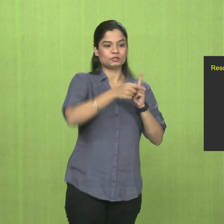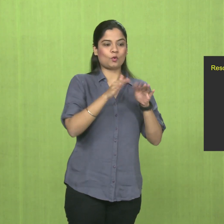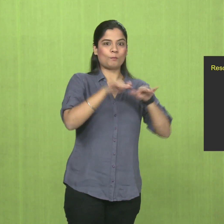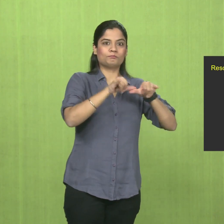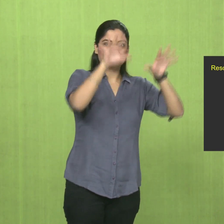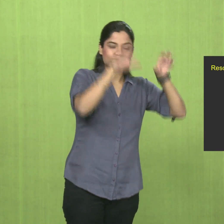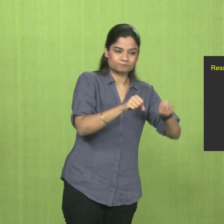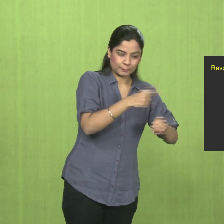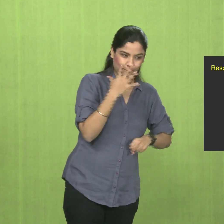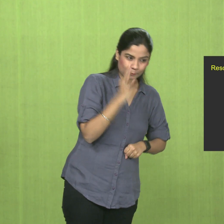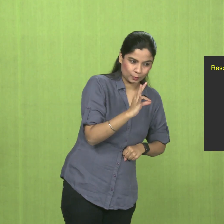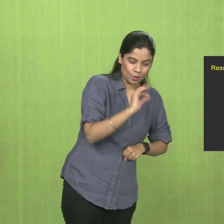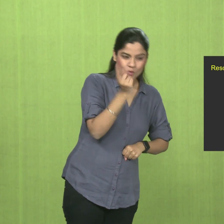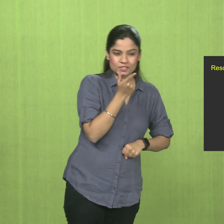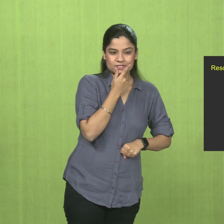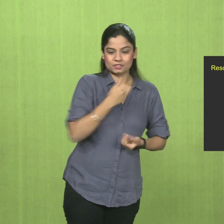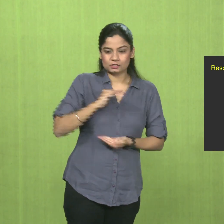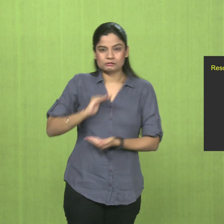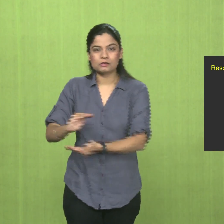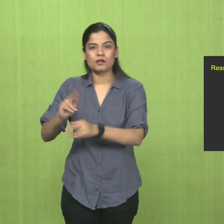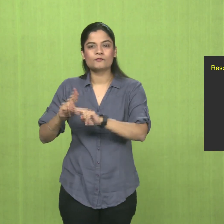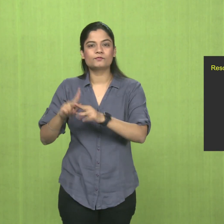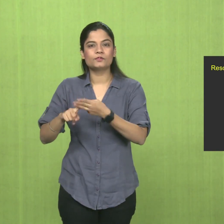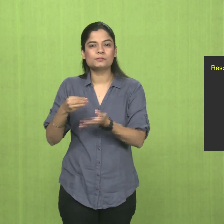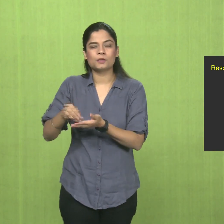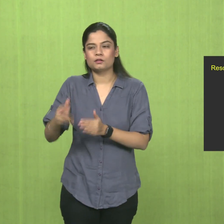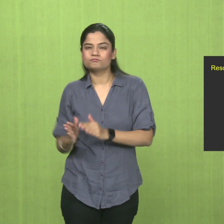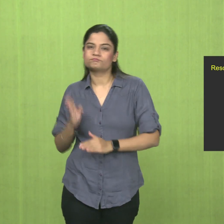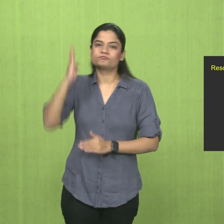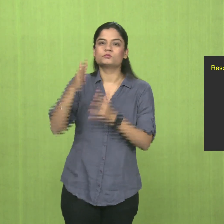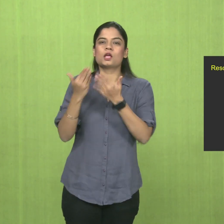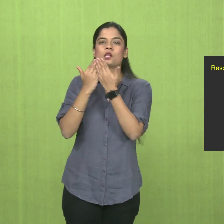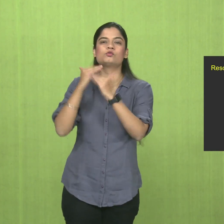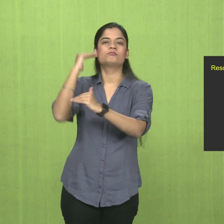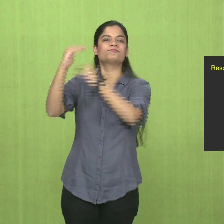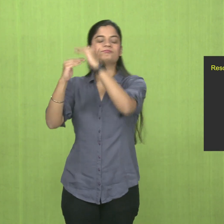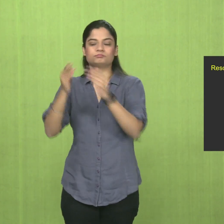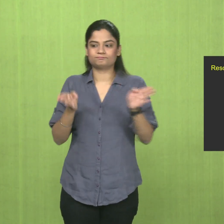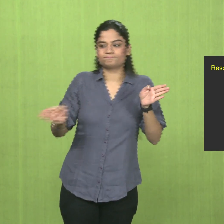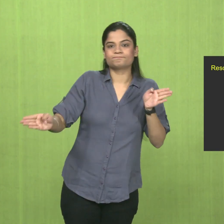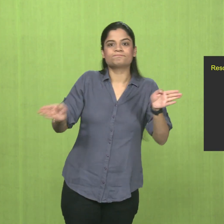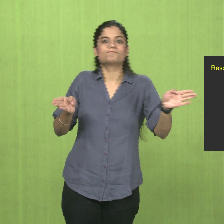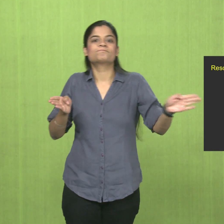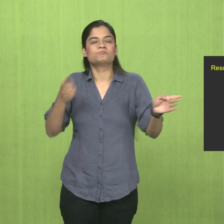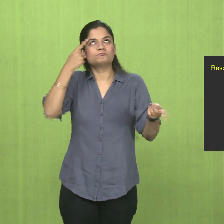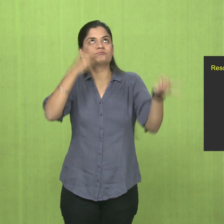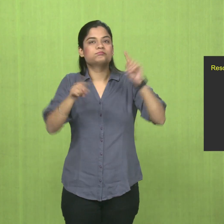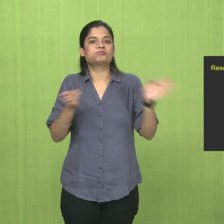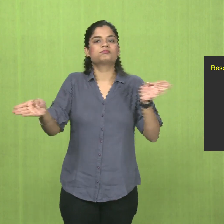house because we've been paying rent for so long, or for child's higher education. So that money can be used in